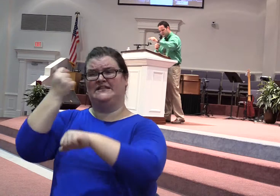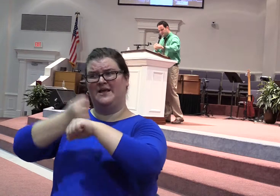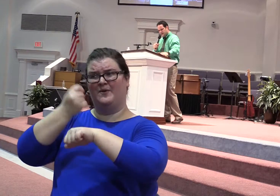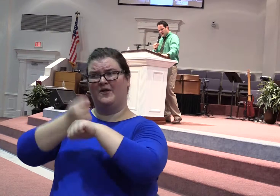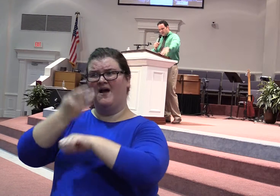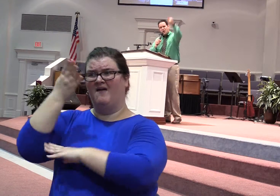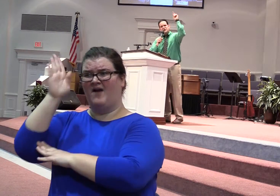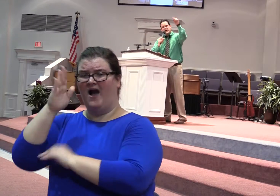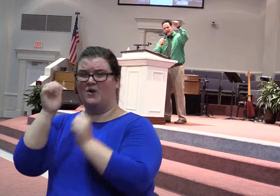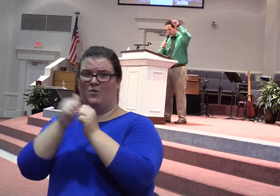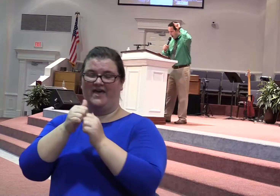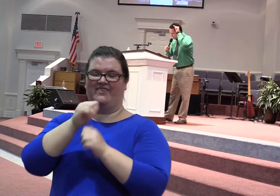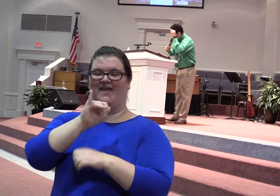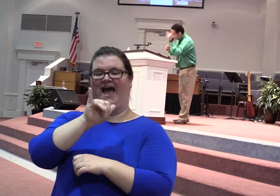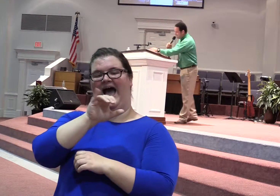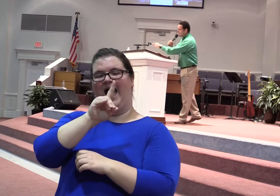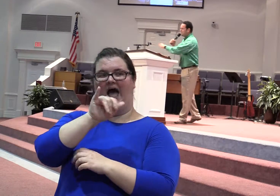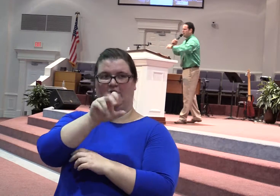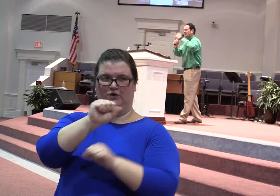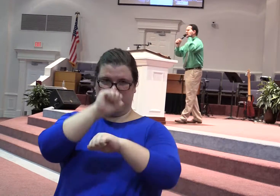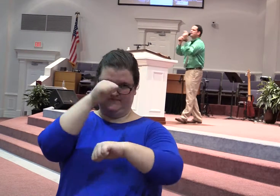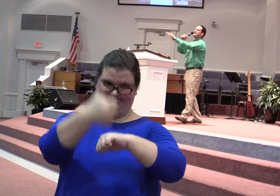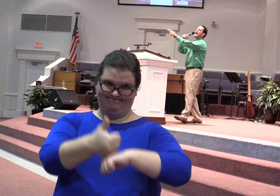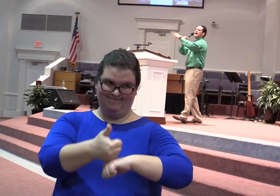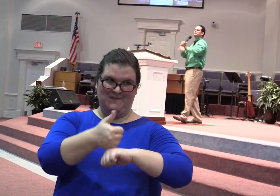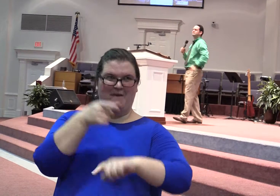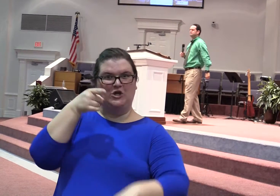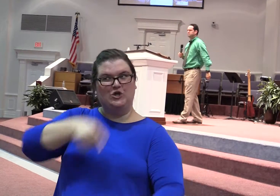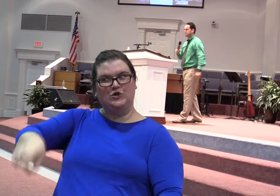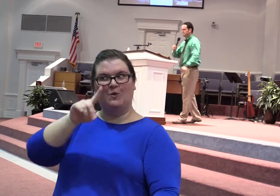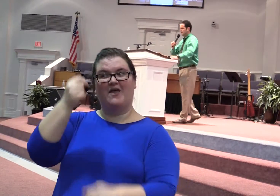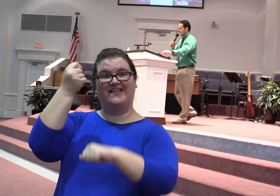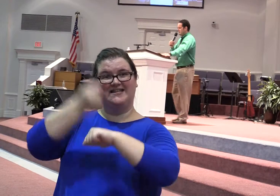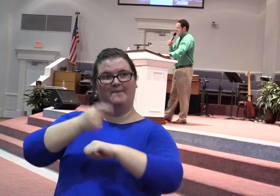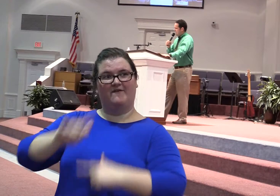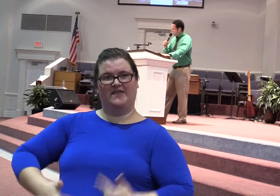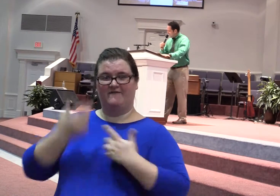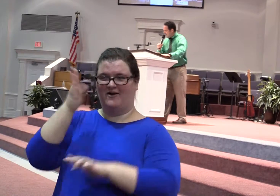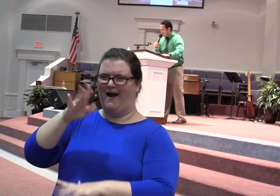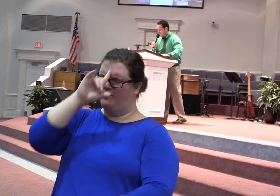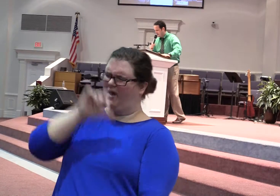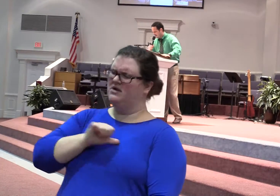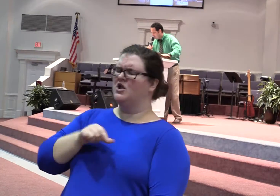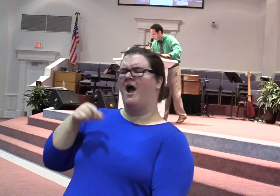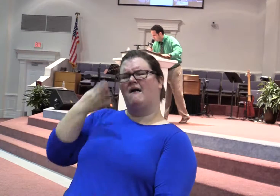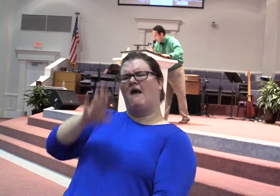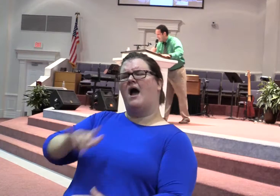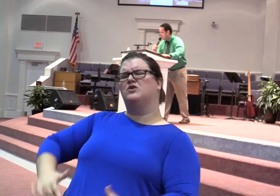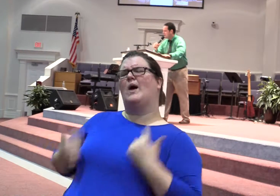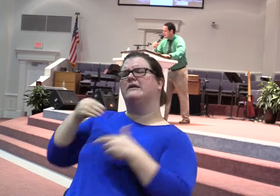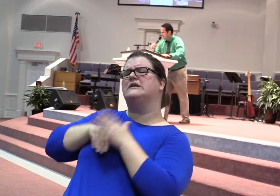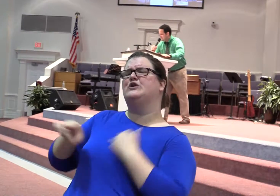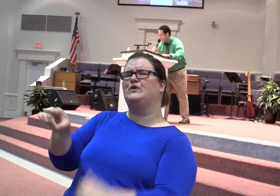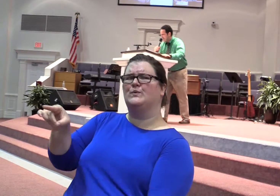idols? For ye are the temple of the living God. As God has said, I will